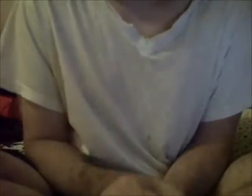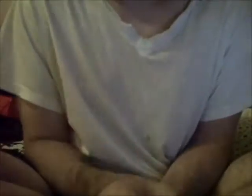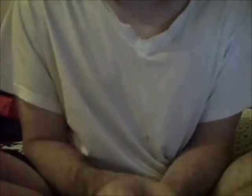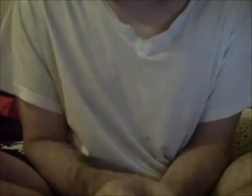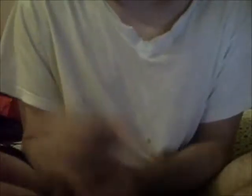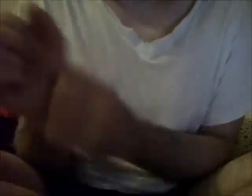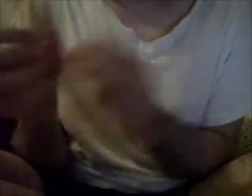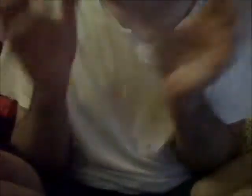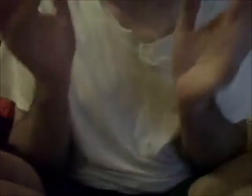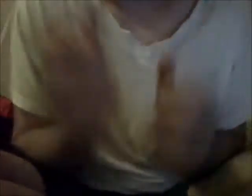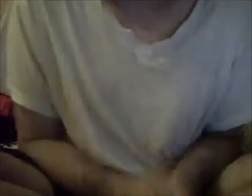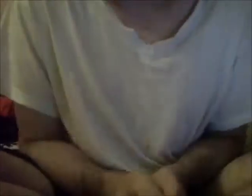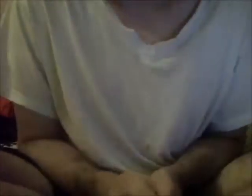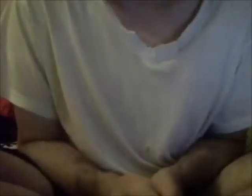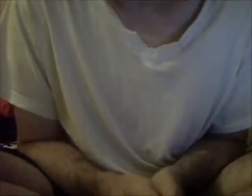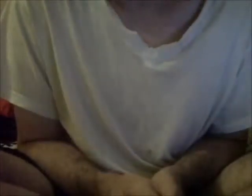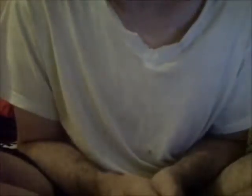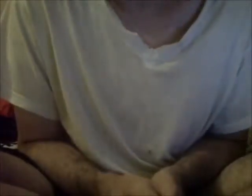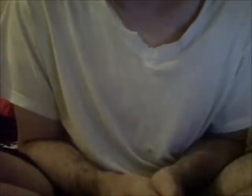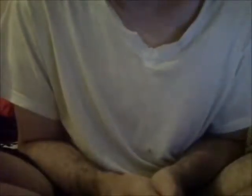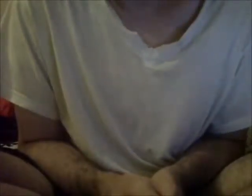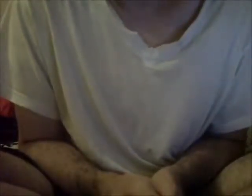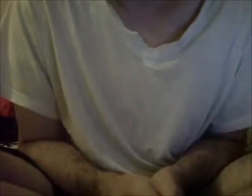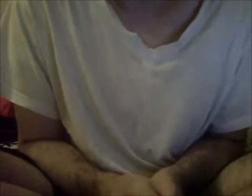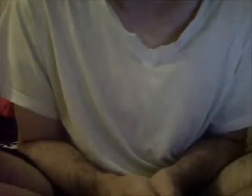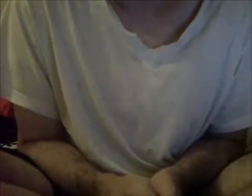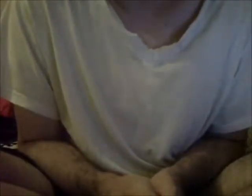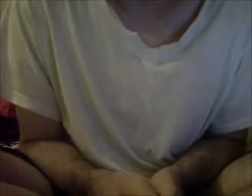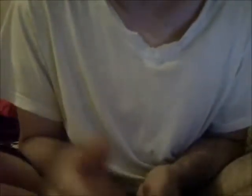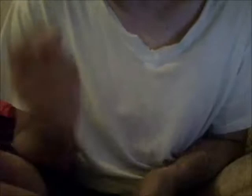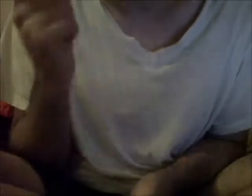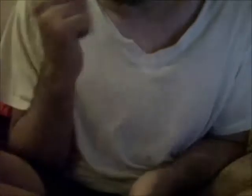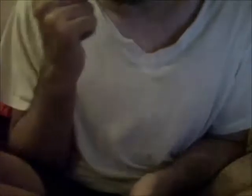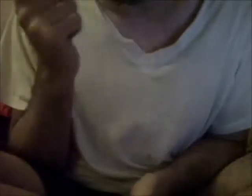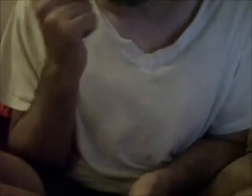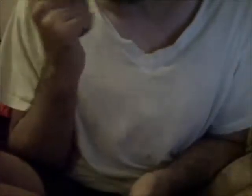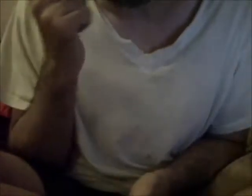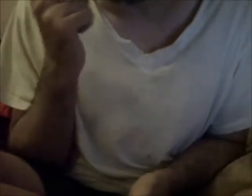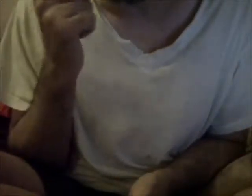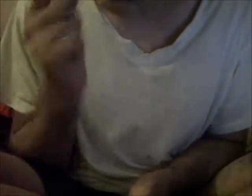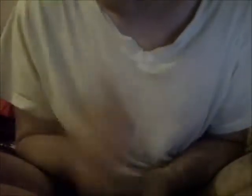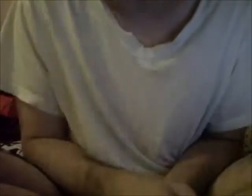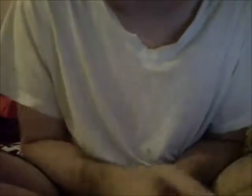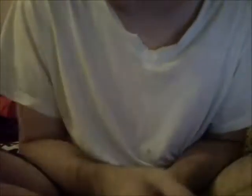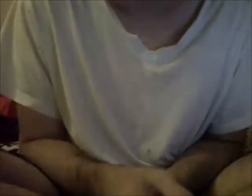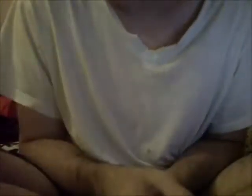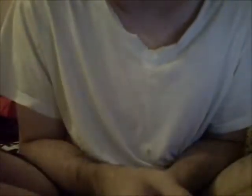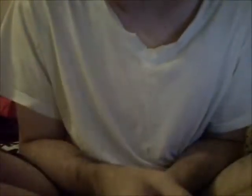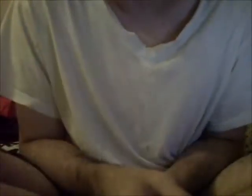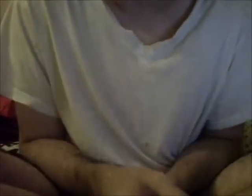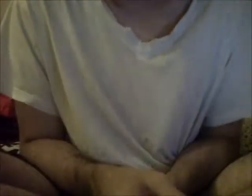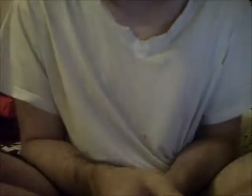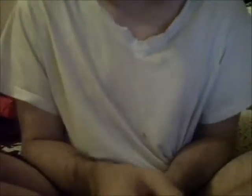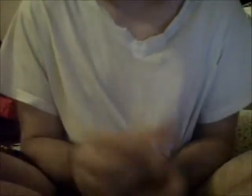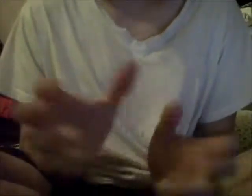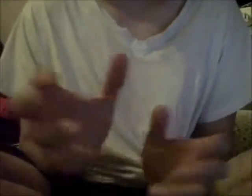themselves in, and throw away the key forever? Okay? Think about that for a second there. Anyway,